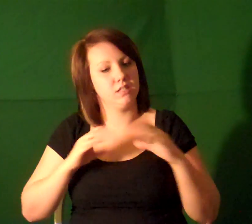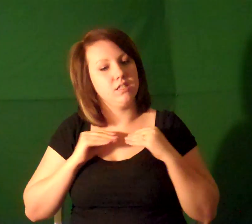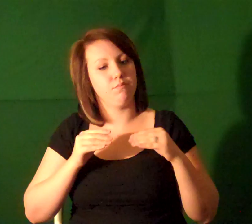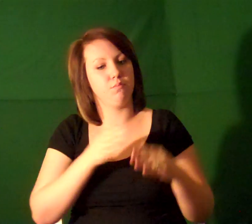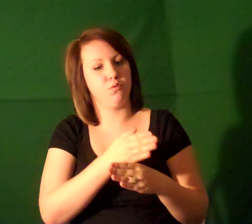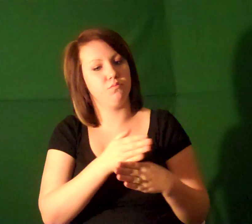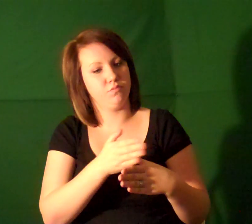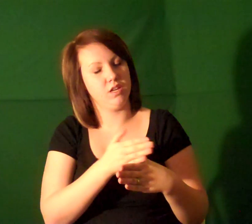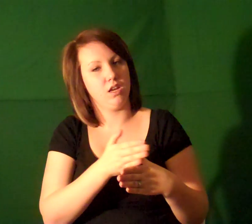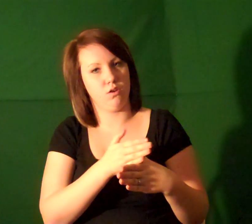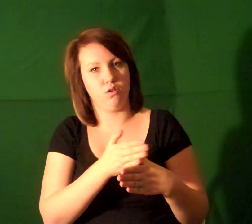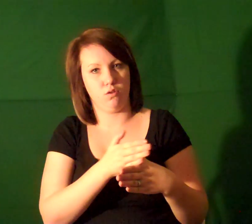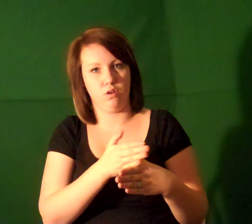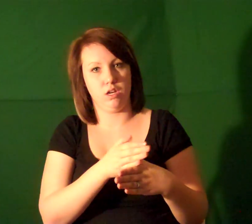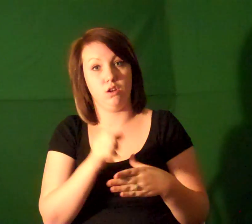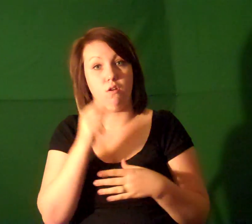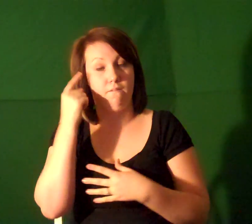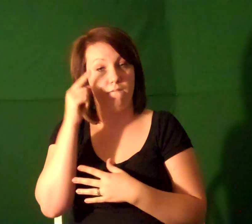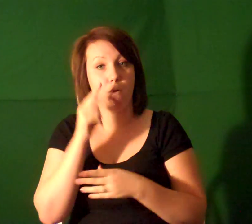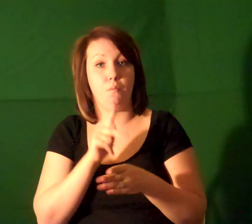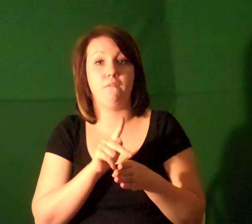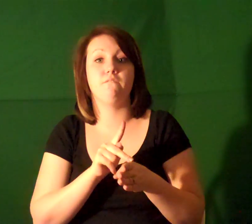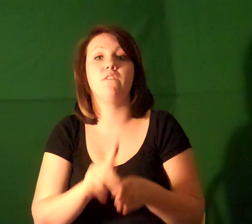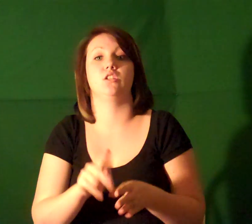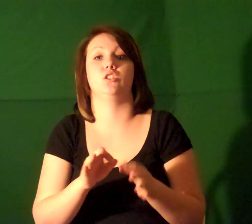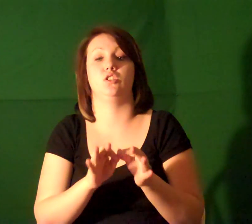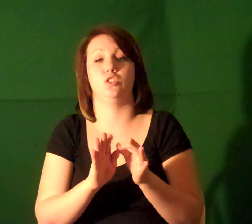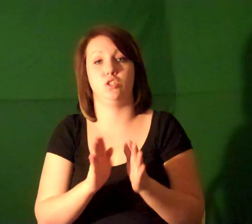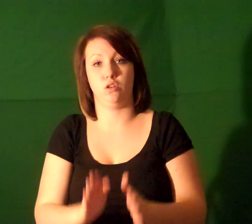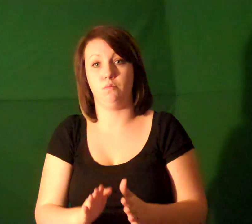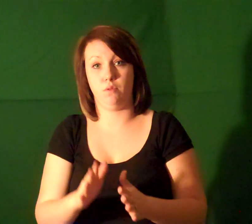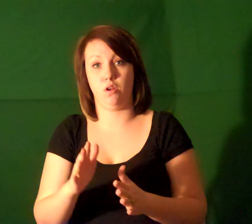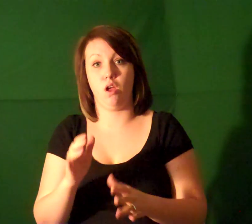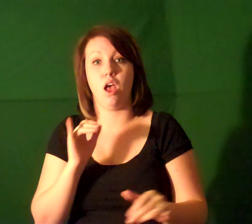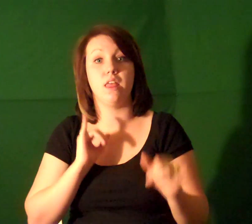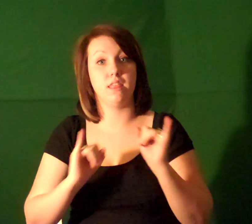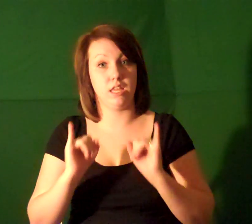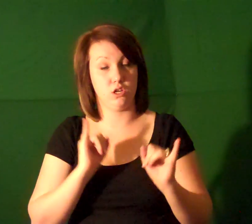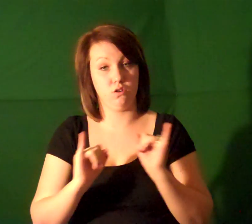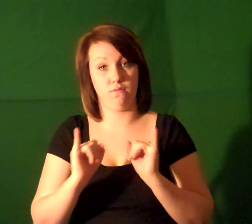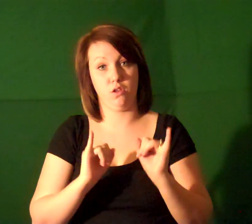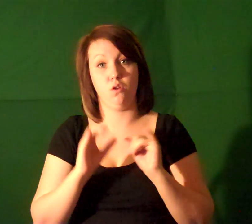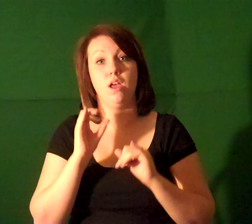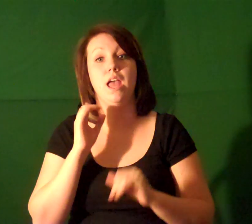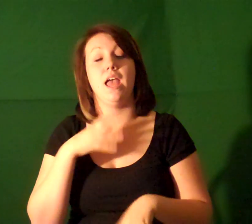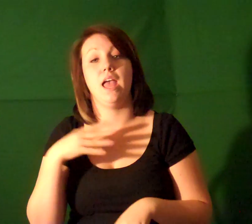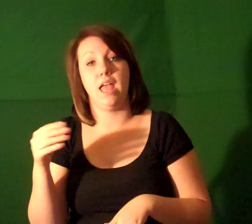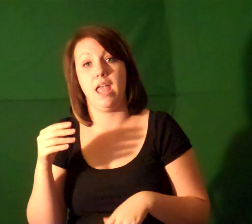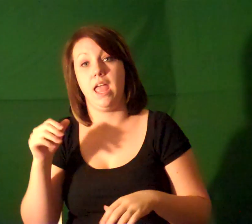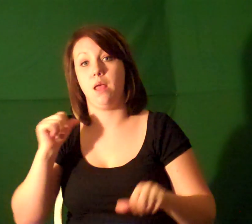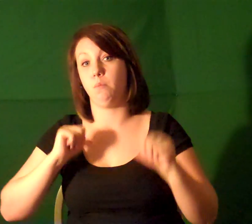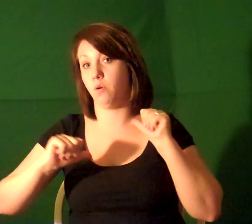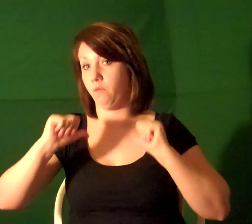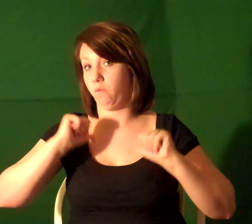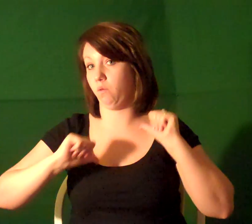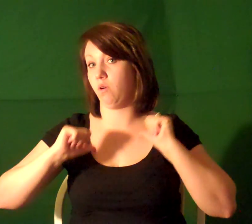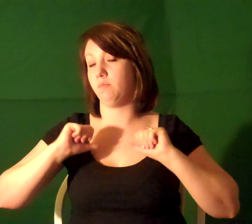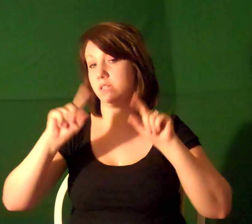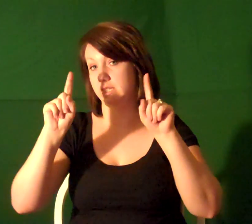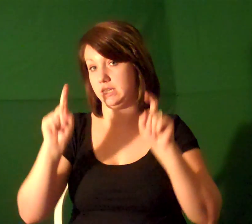of a professional interpreter on the interview and the performance portions of the test. Okay, so we